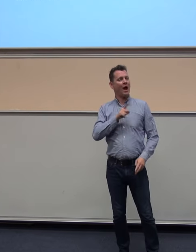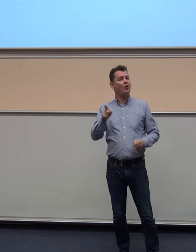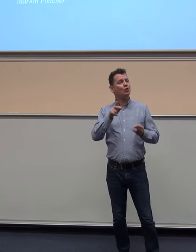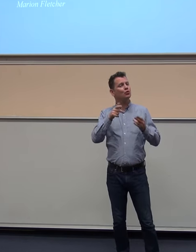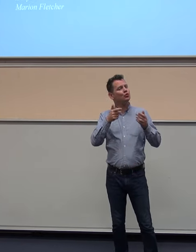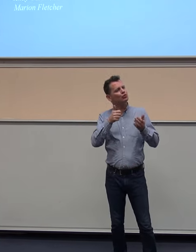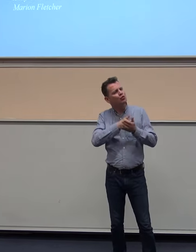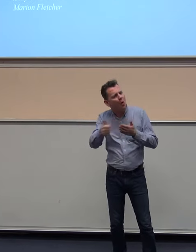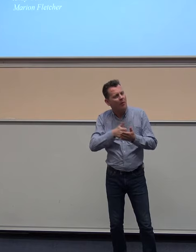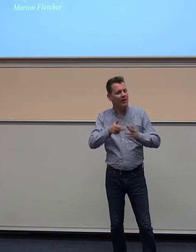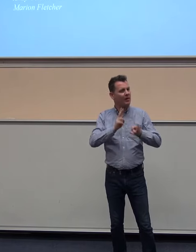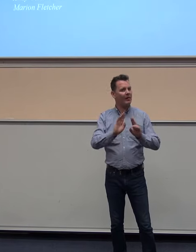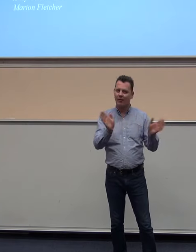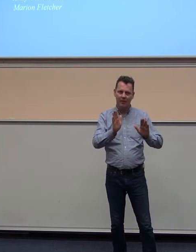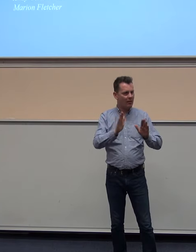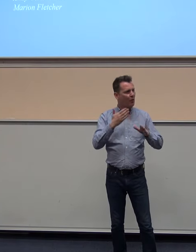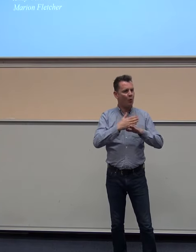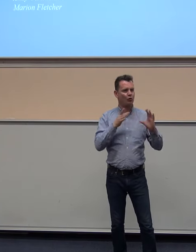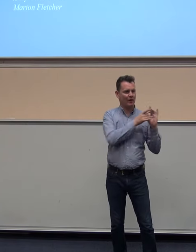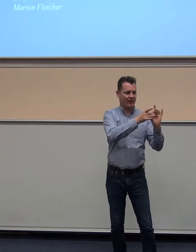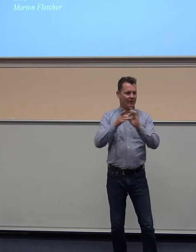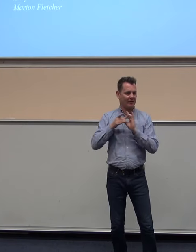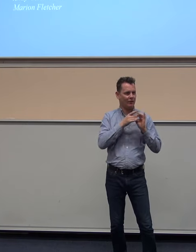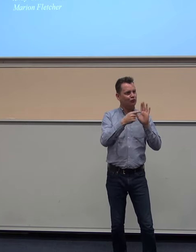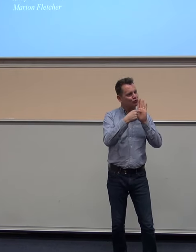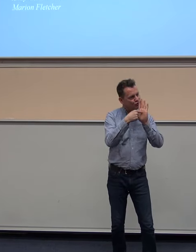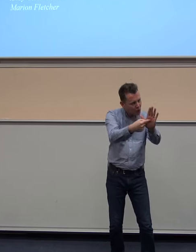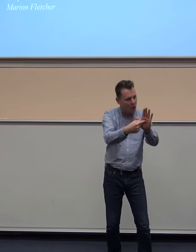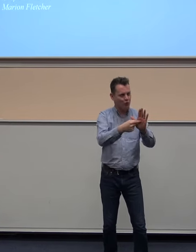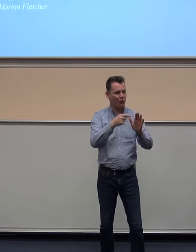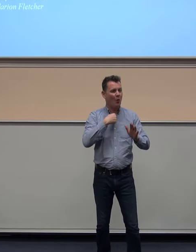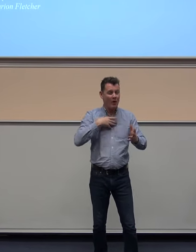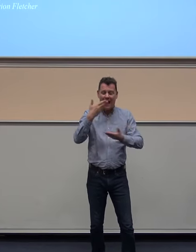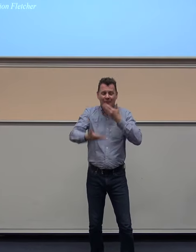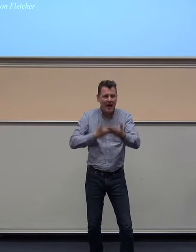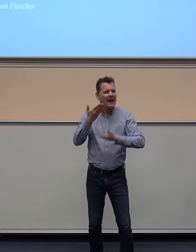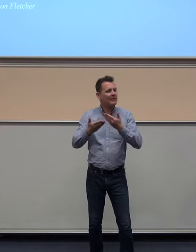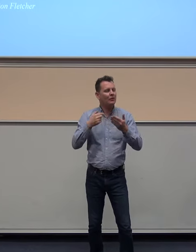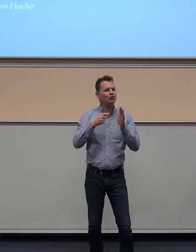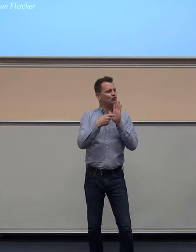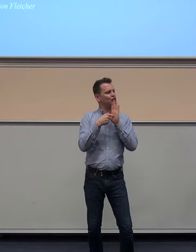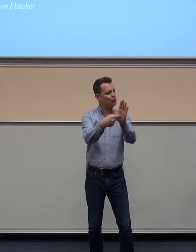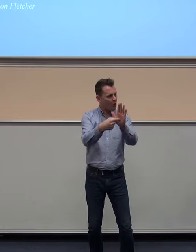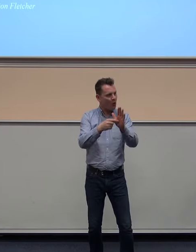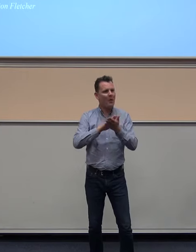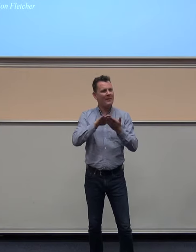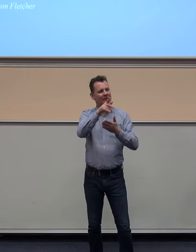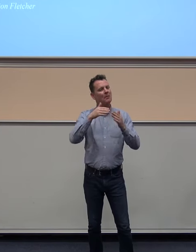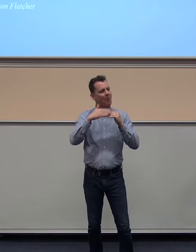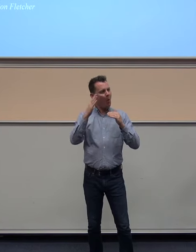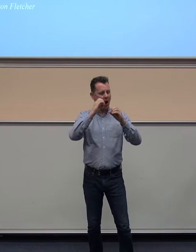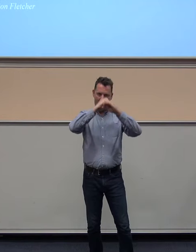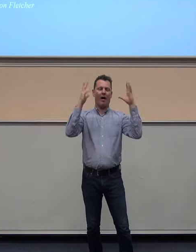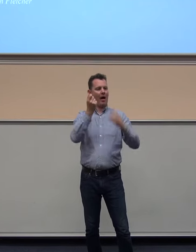way, we're actually going to work together to show you some of the things that I want to explain to you so you get a more clear understanding by